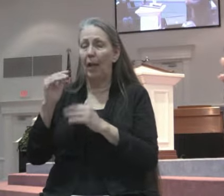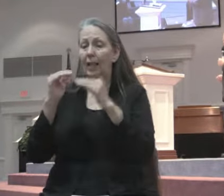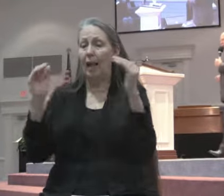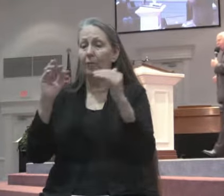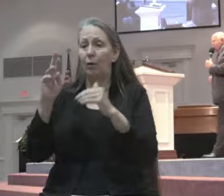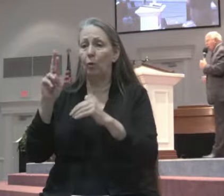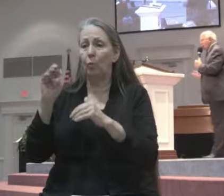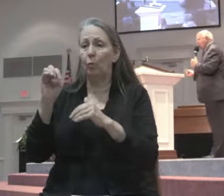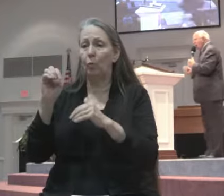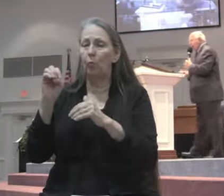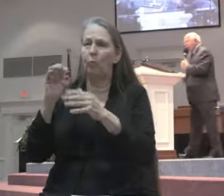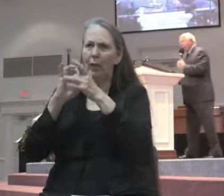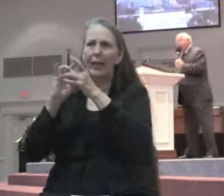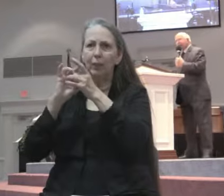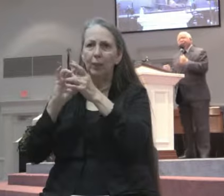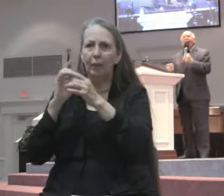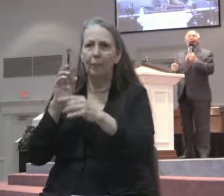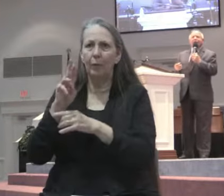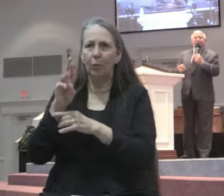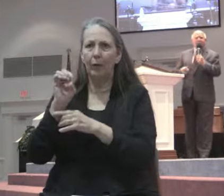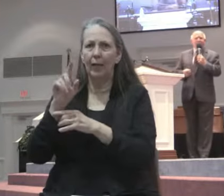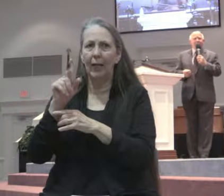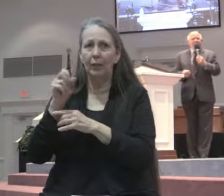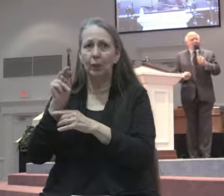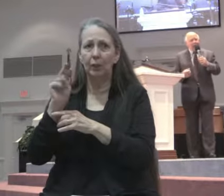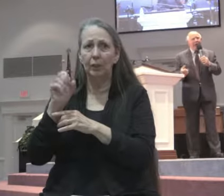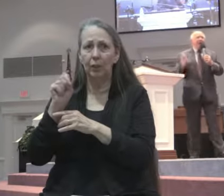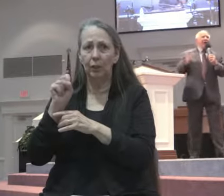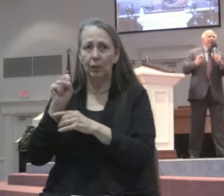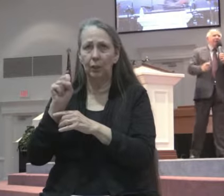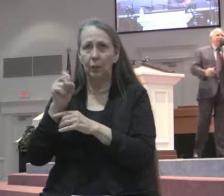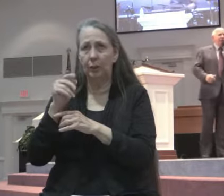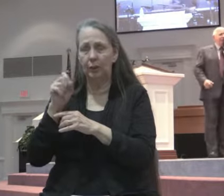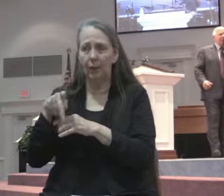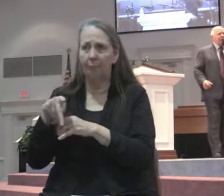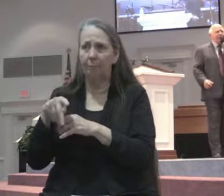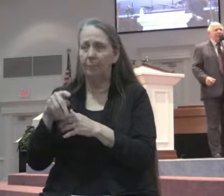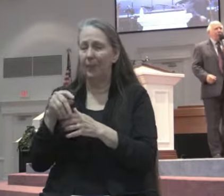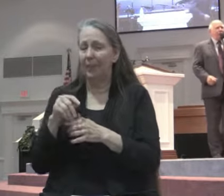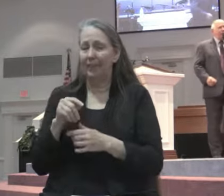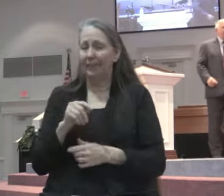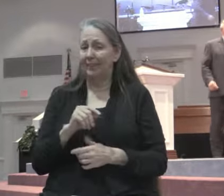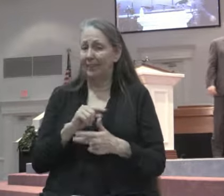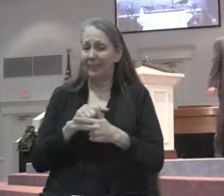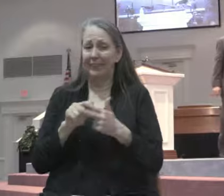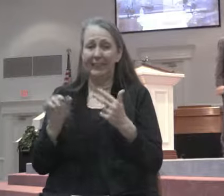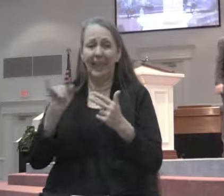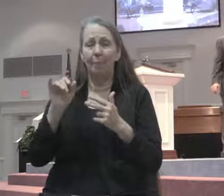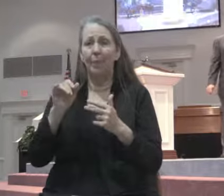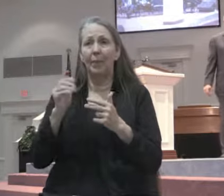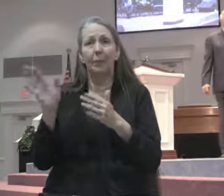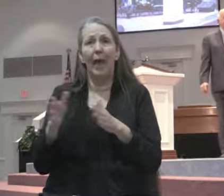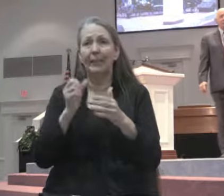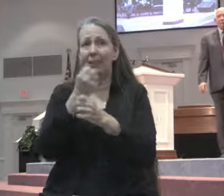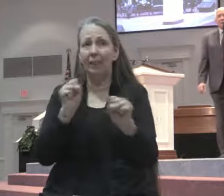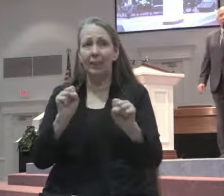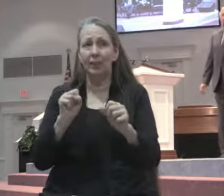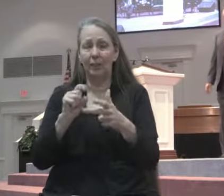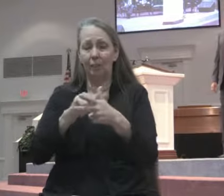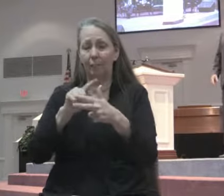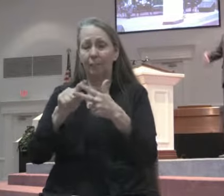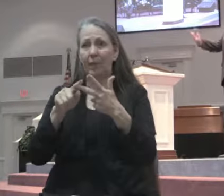not have heard that just like that. But the fact is, the plan of salvation is third level relationship.